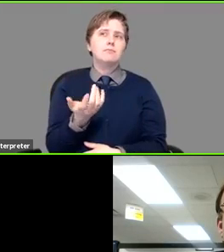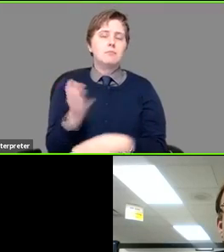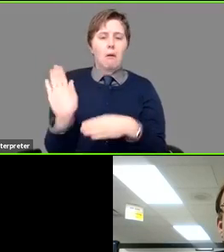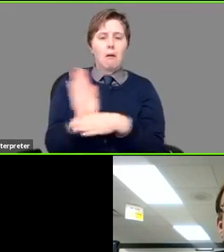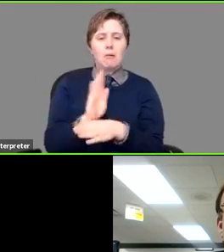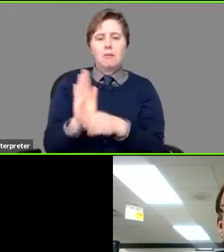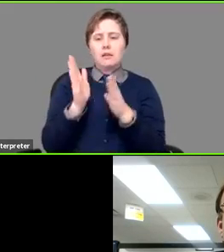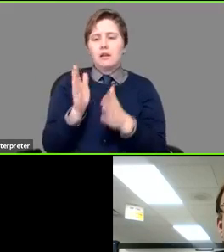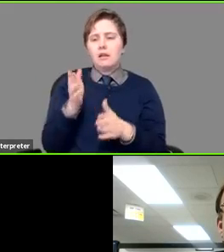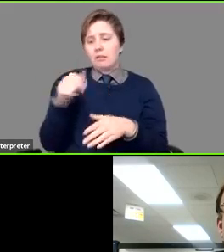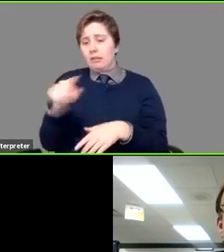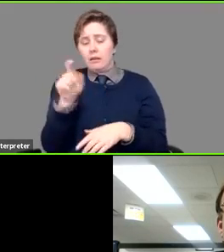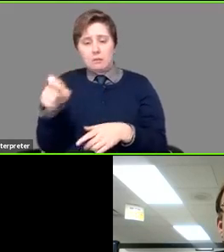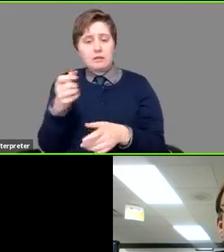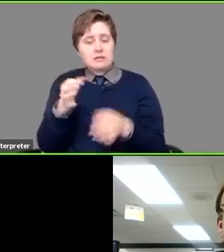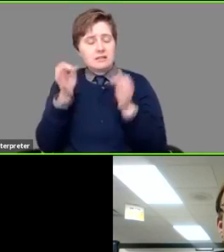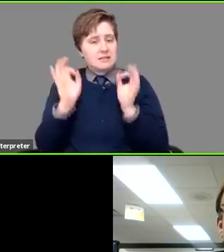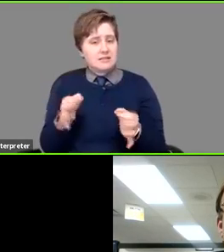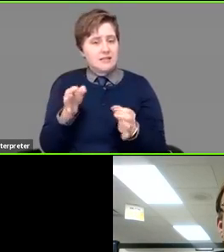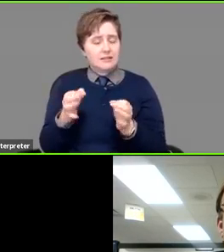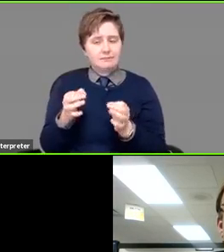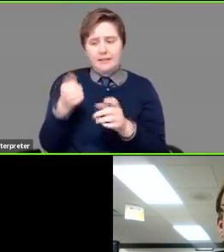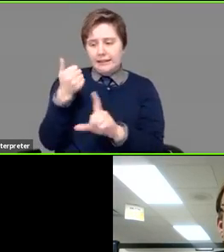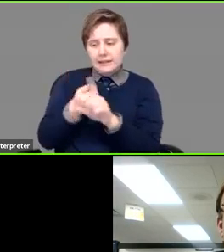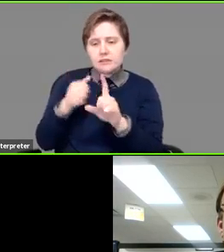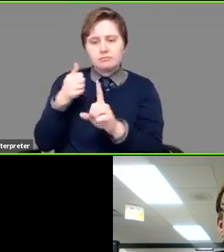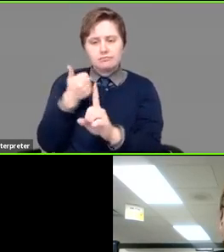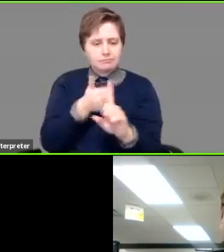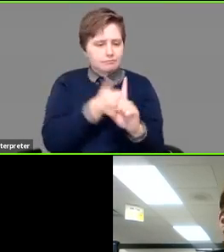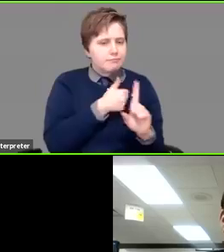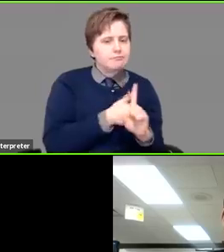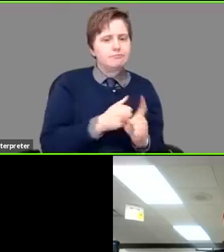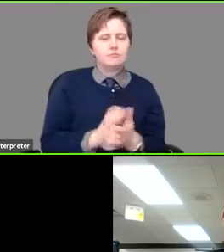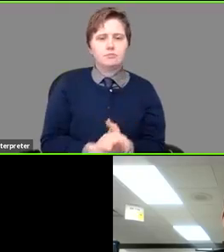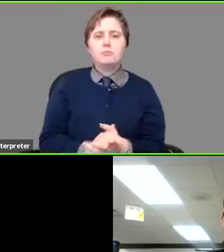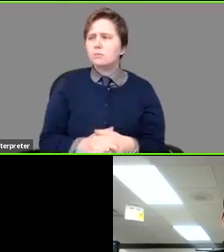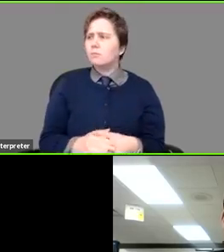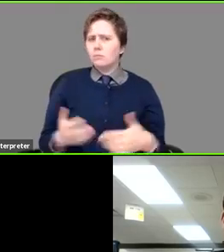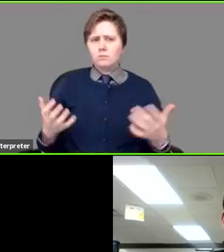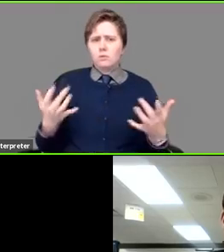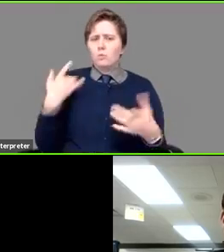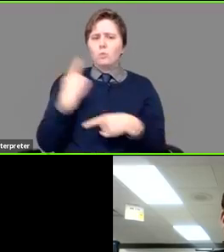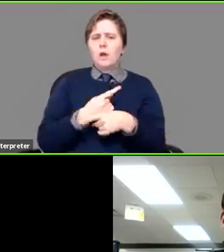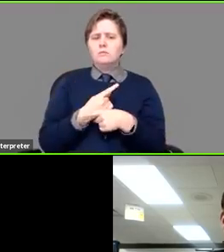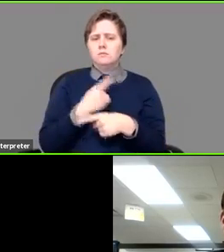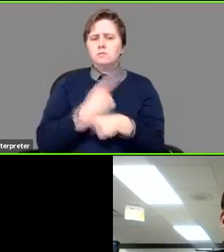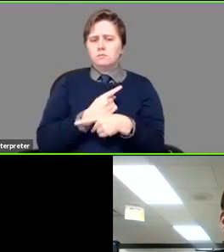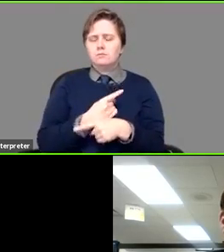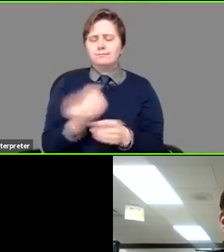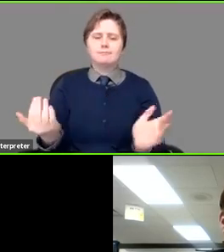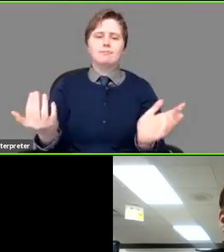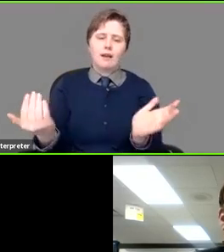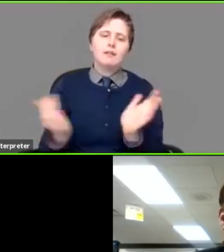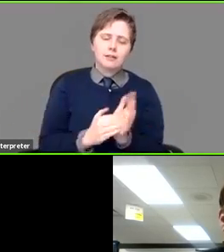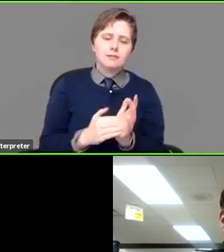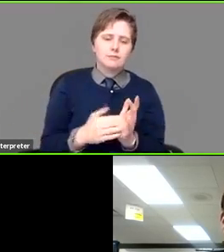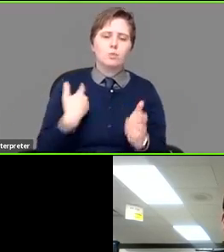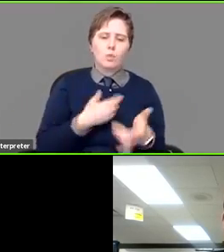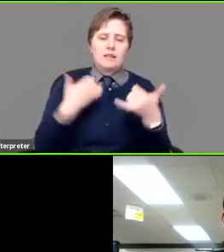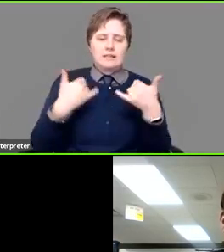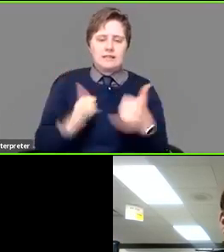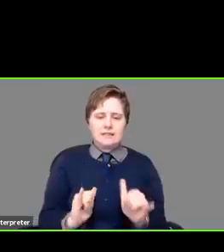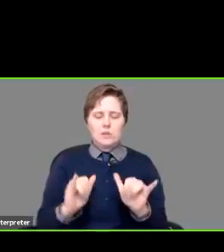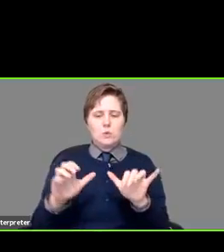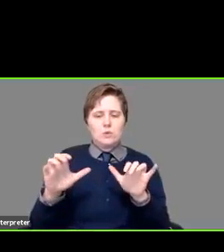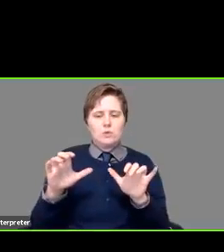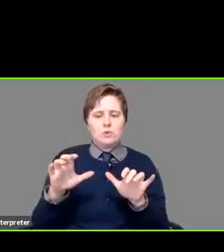businesses are going to have to decide kind of on a case-by-case basis, right? Yeah, correct. Again, we are still going to be dealing